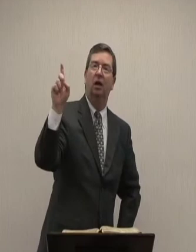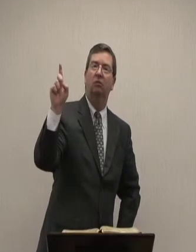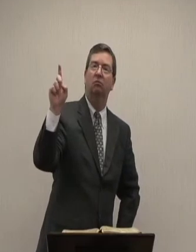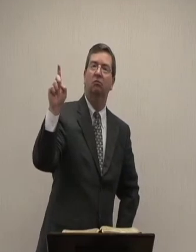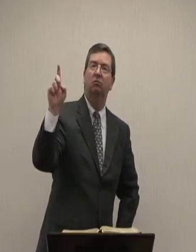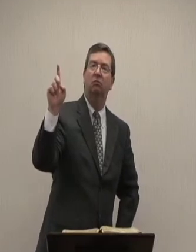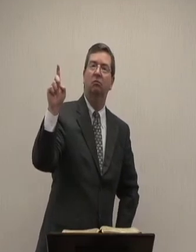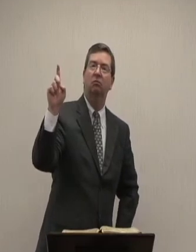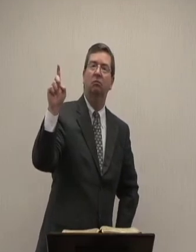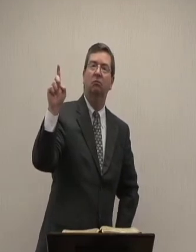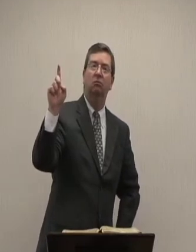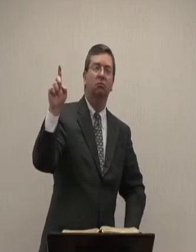Dear.